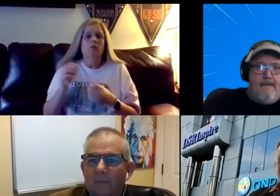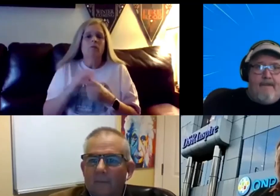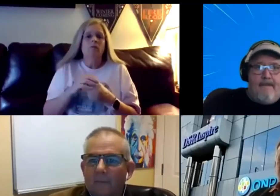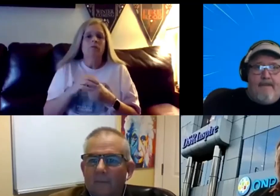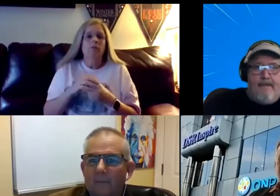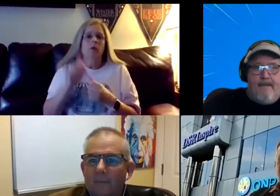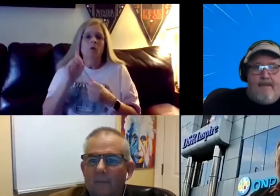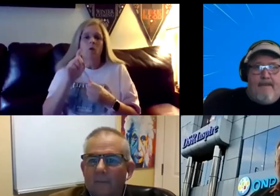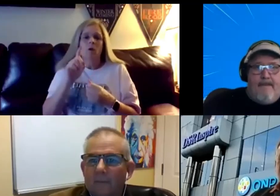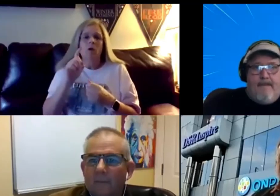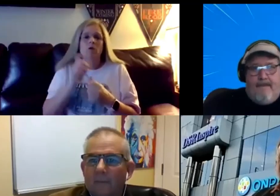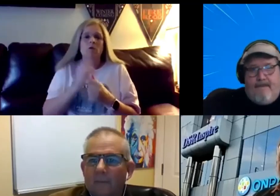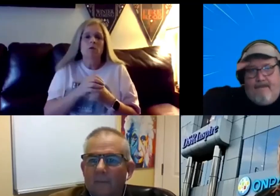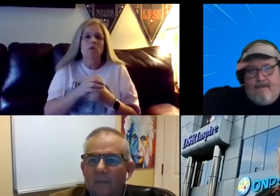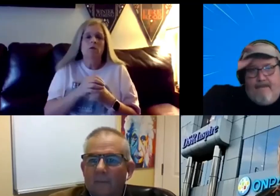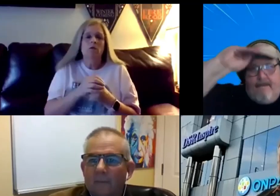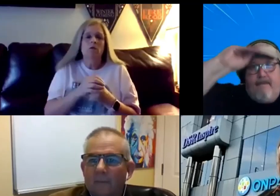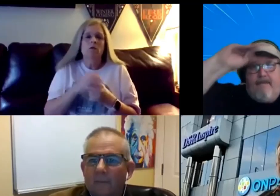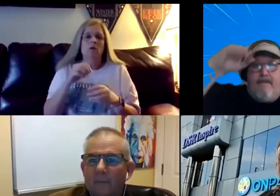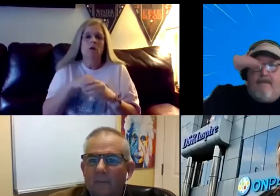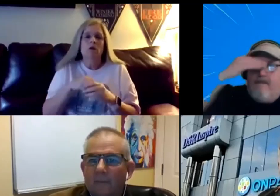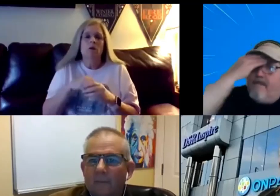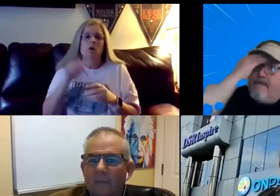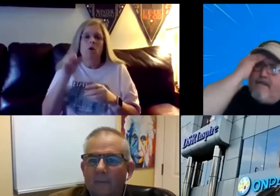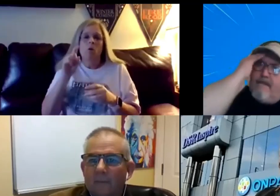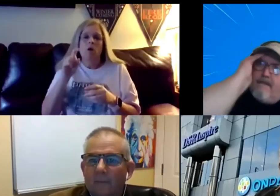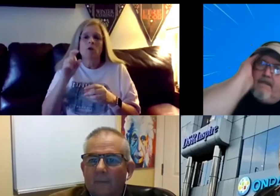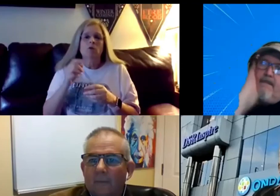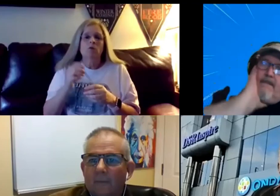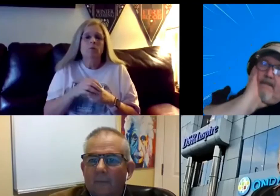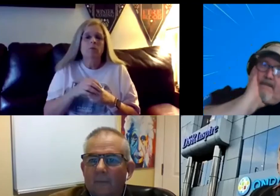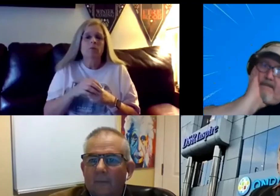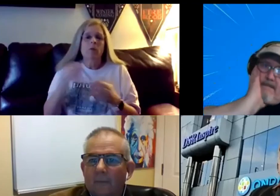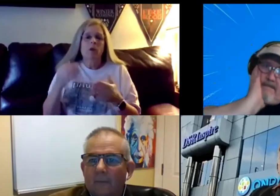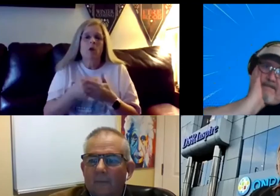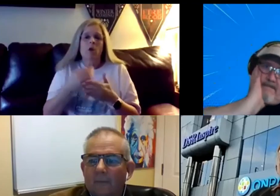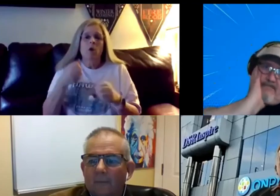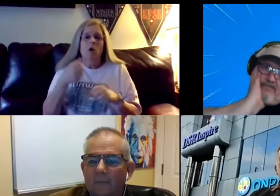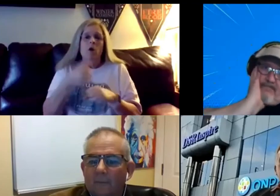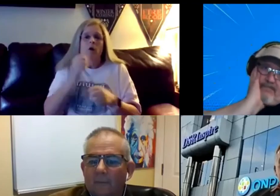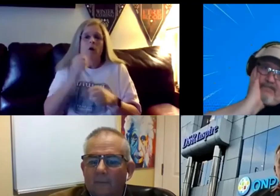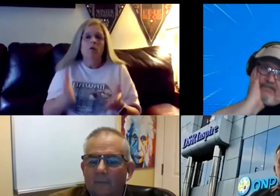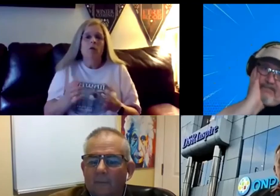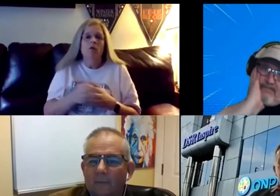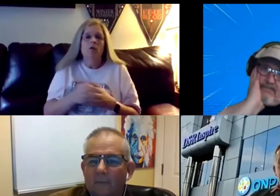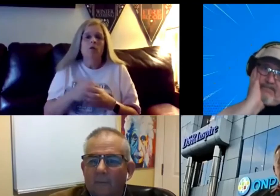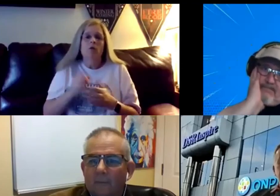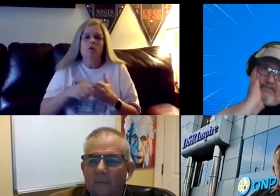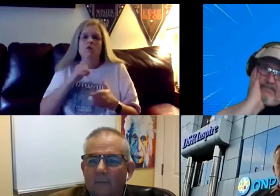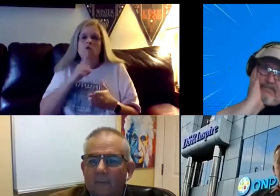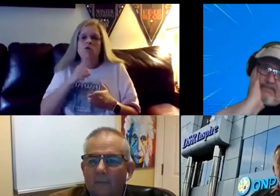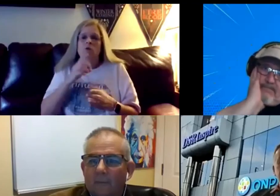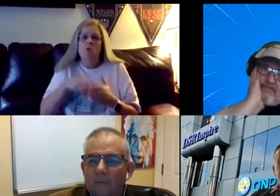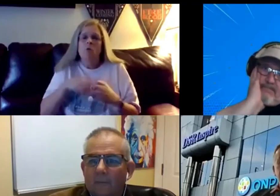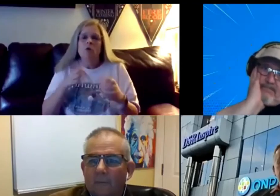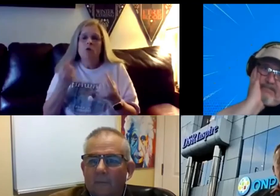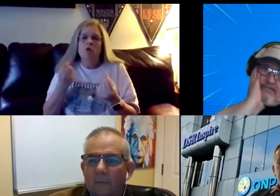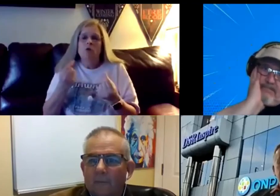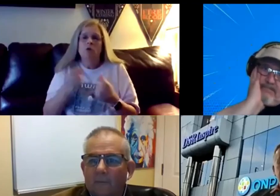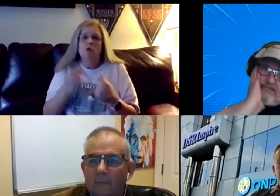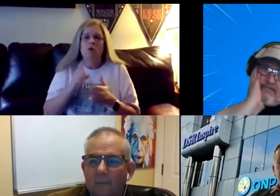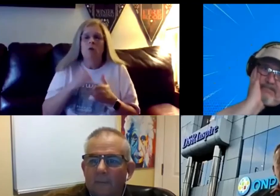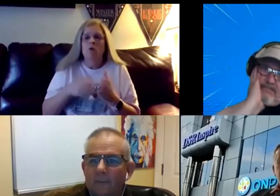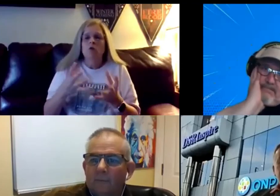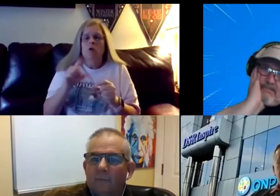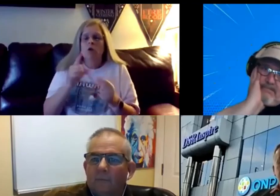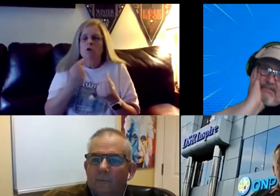question in the question section of a new founder just came in. They're not sure what to do. What you want to do is